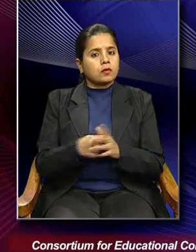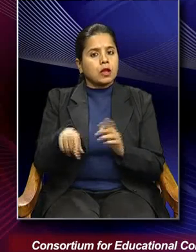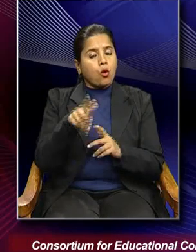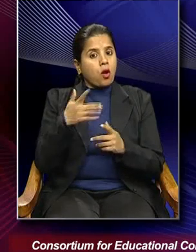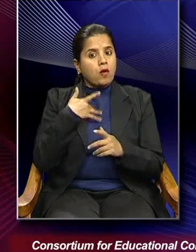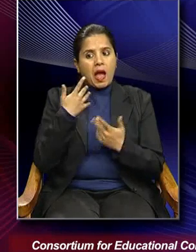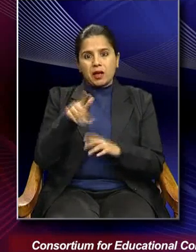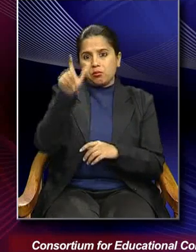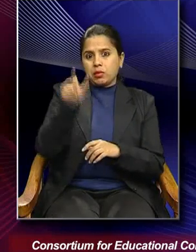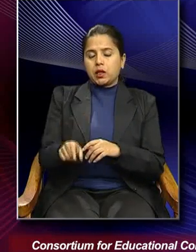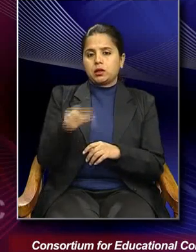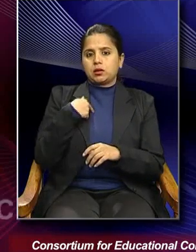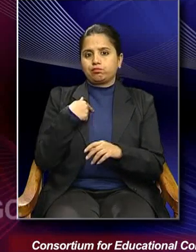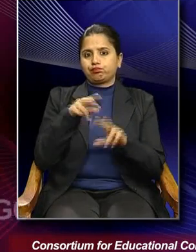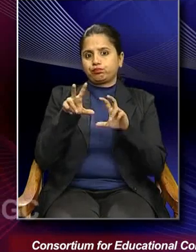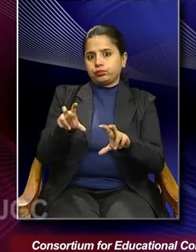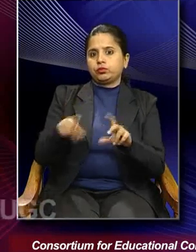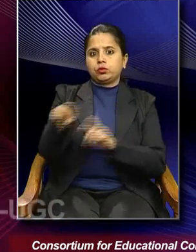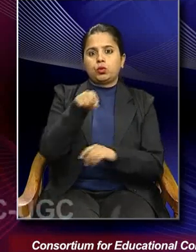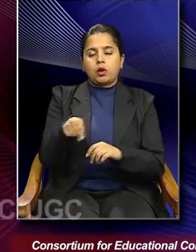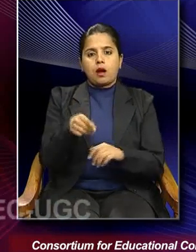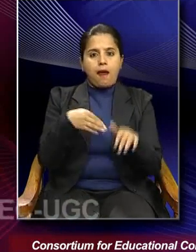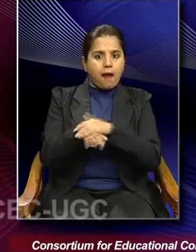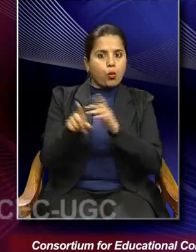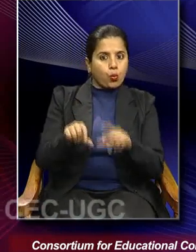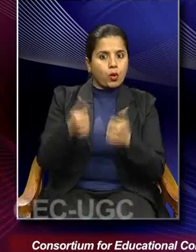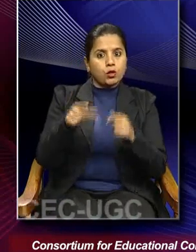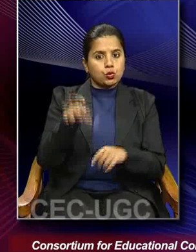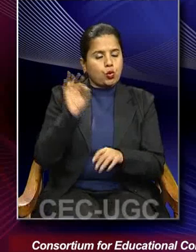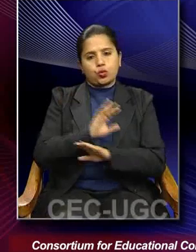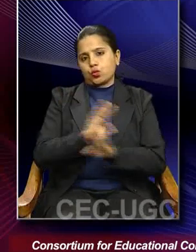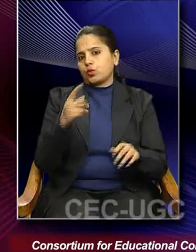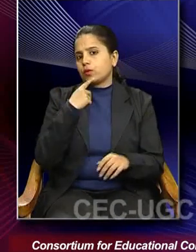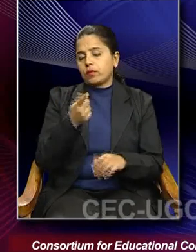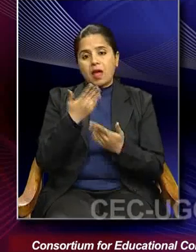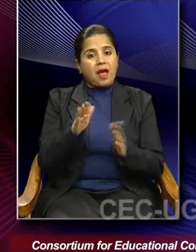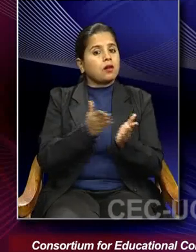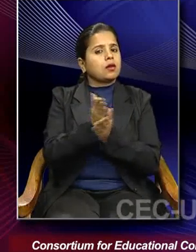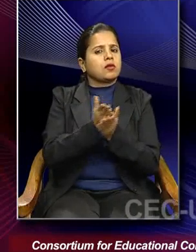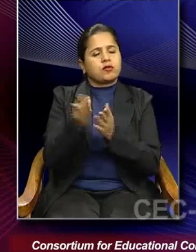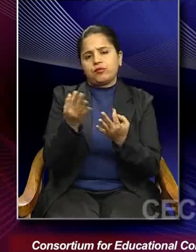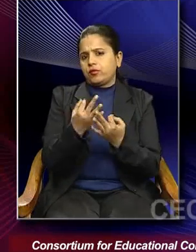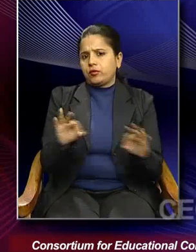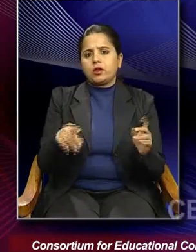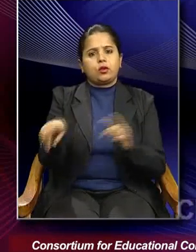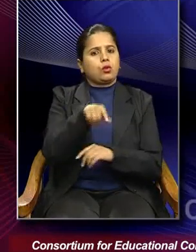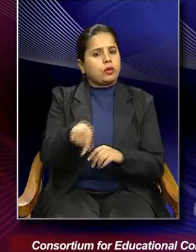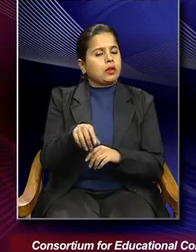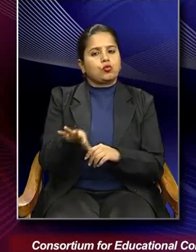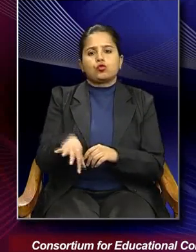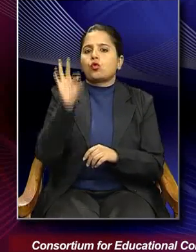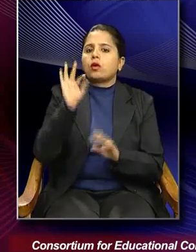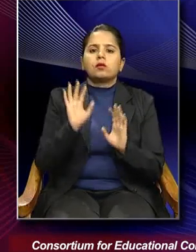bans any kind of alternative to enter the choice. Any alternative is free to enter the set of